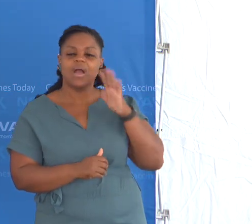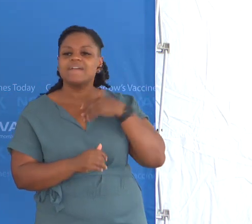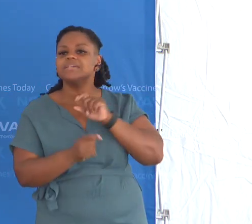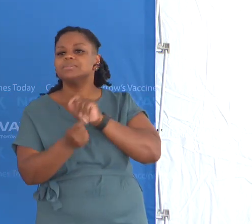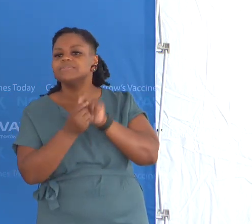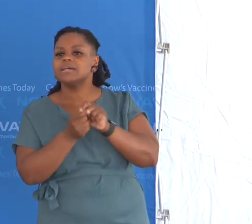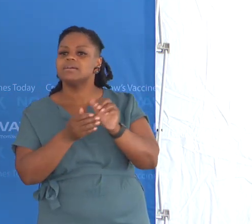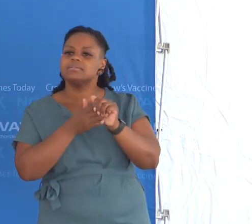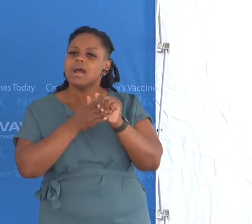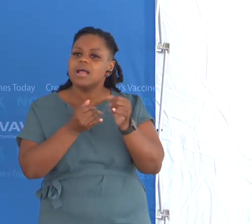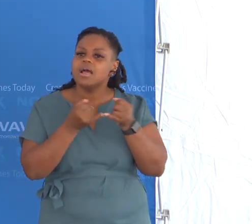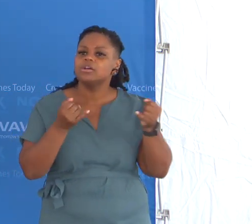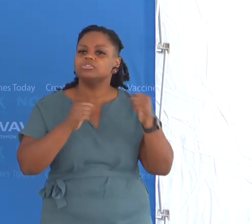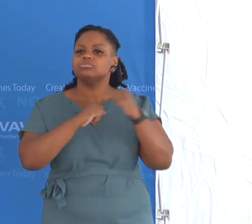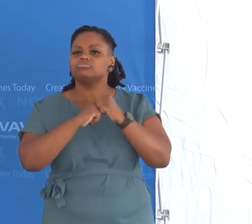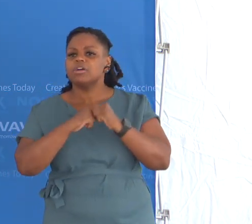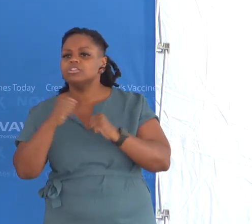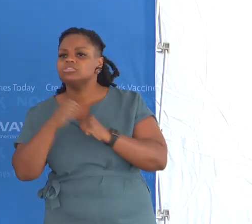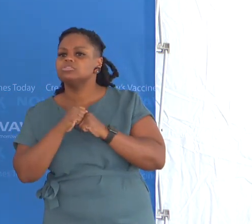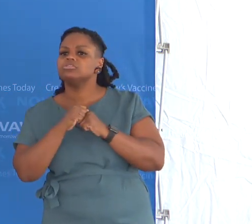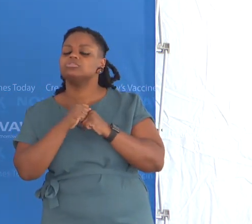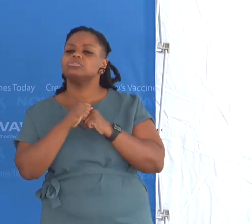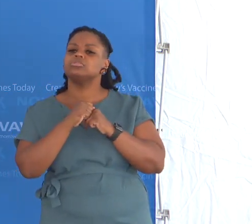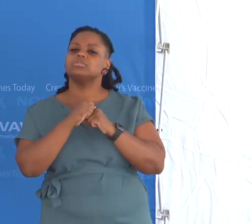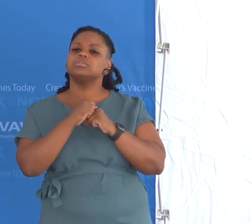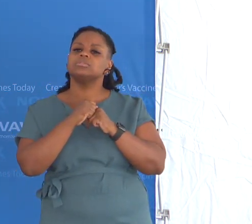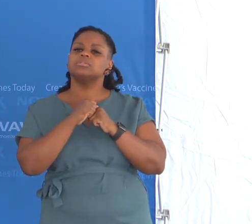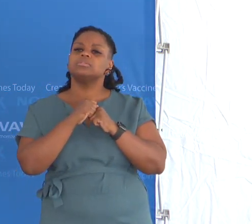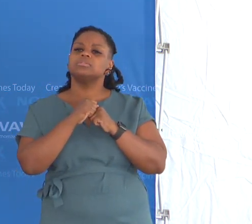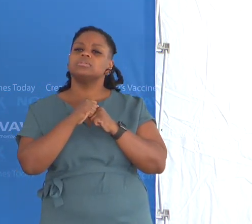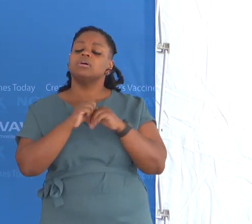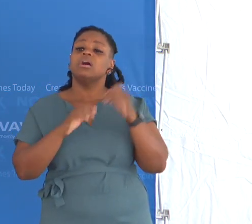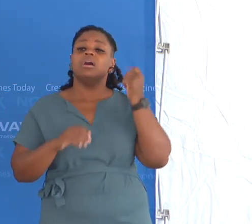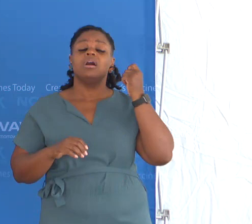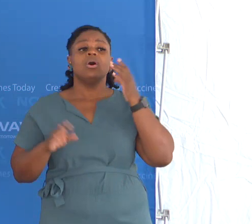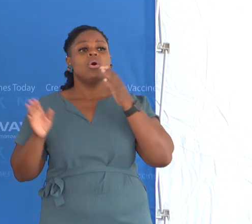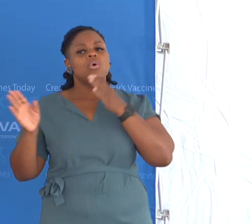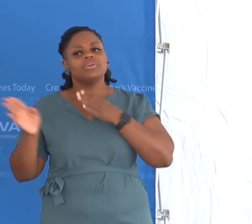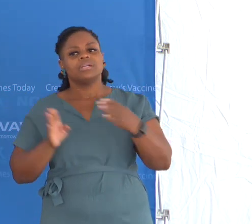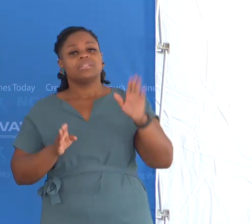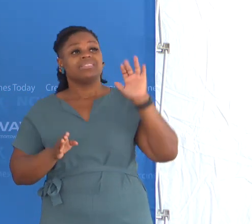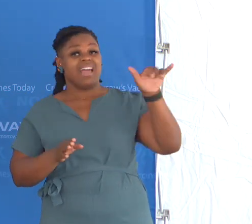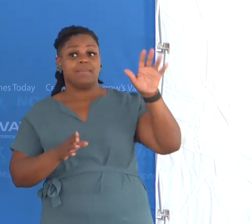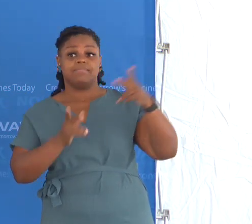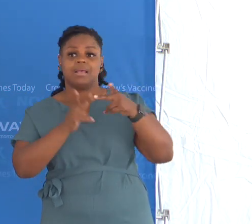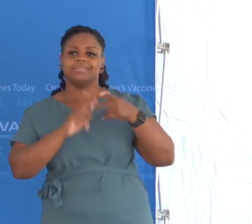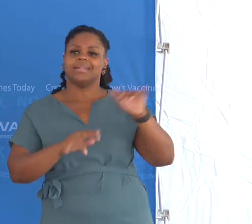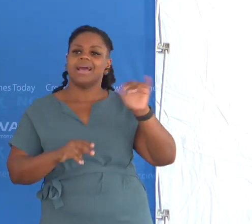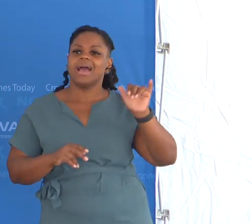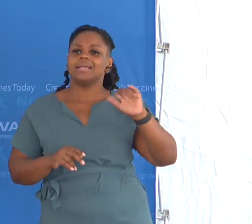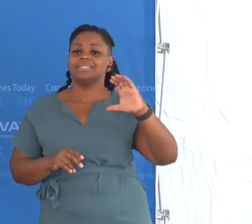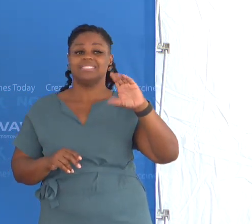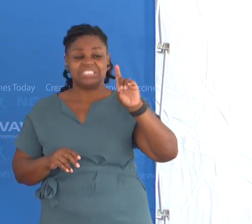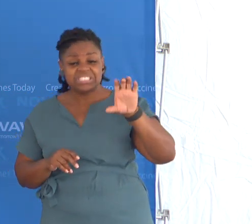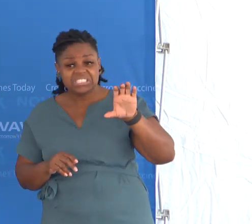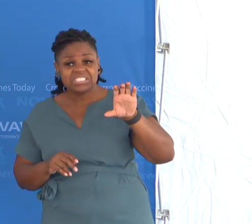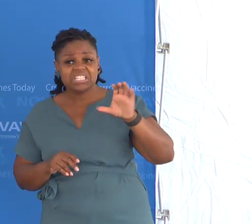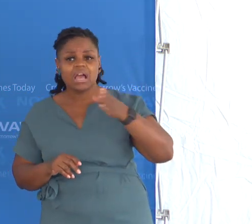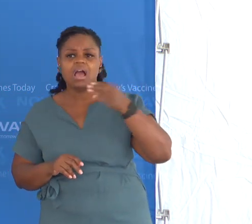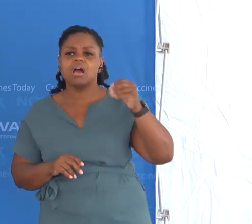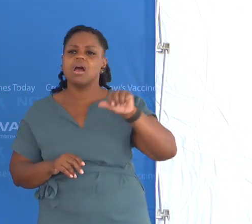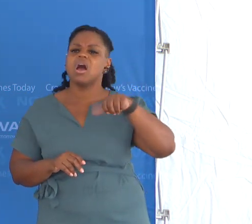structures organized by places like the CDC and the ACIP, who are part of the CDC,